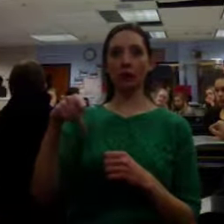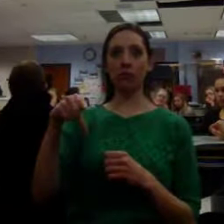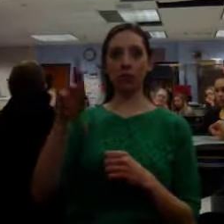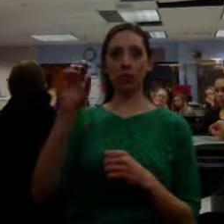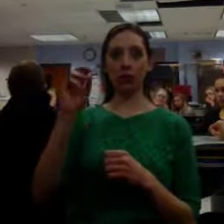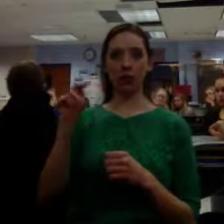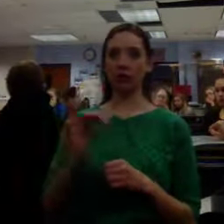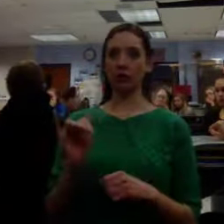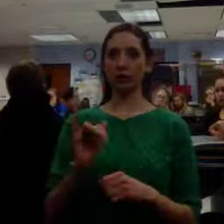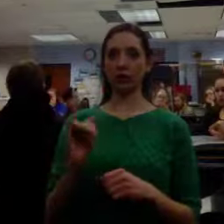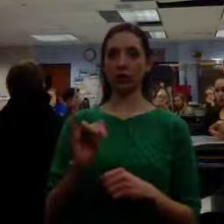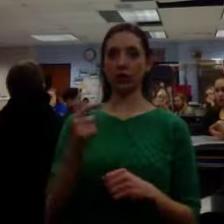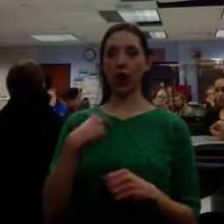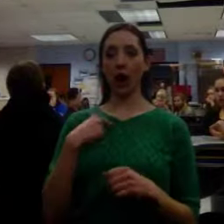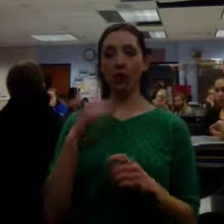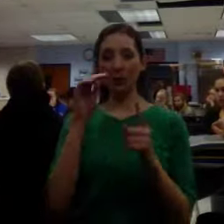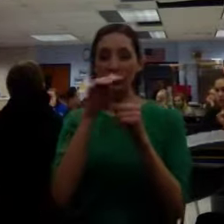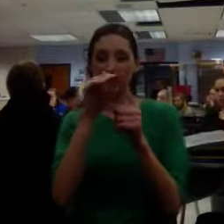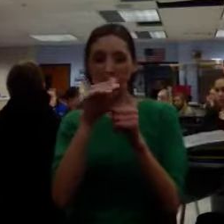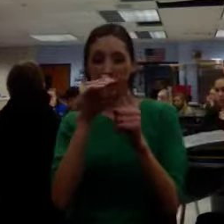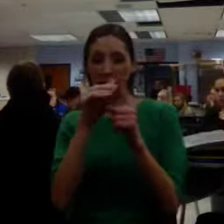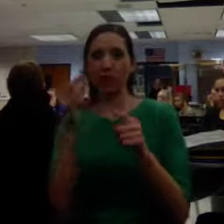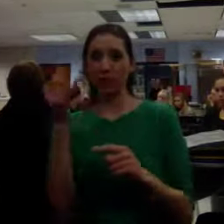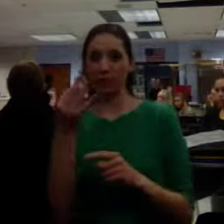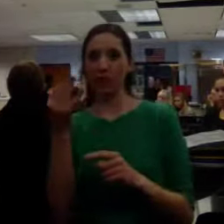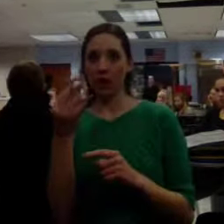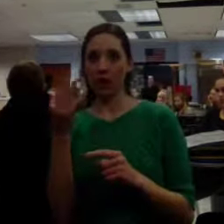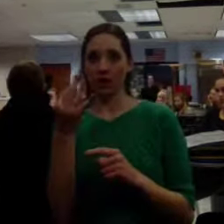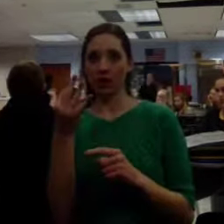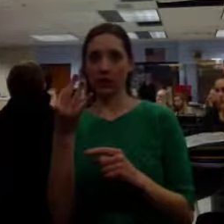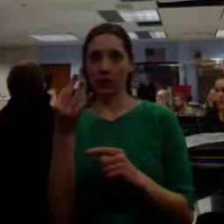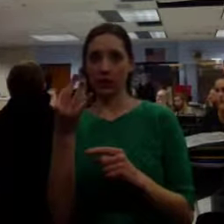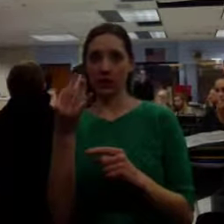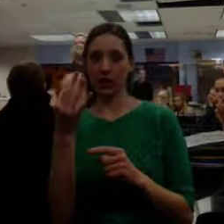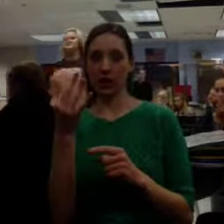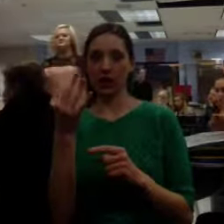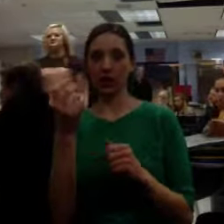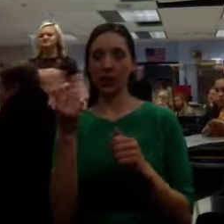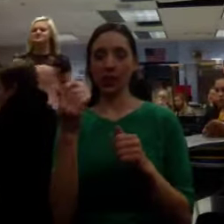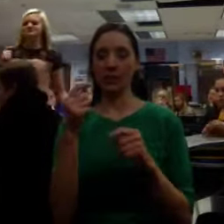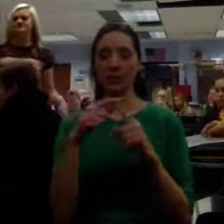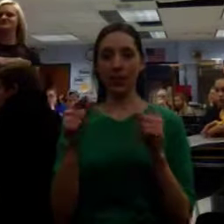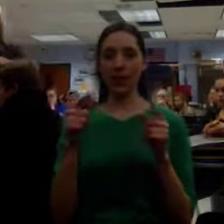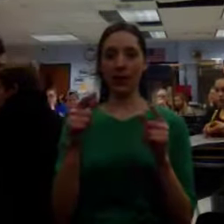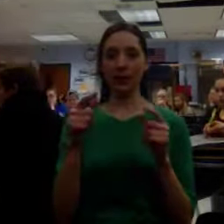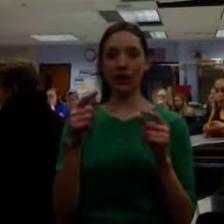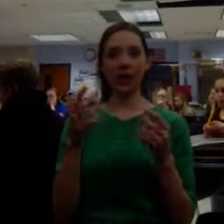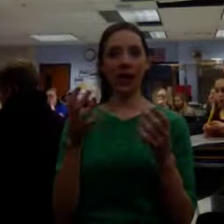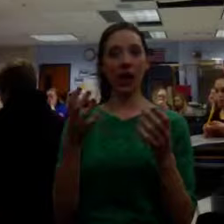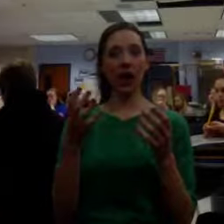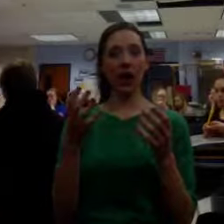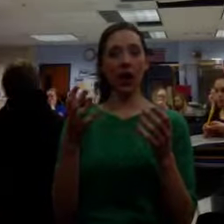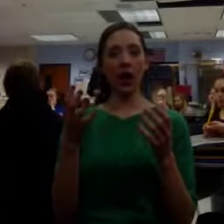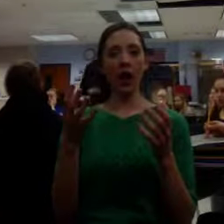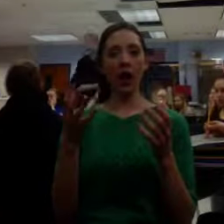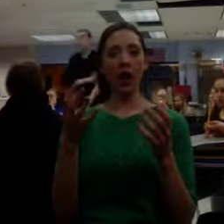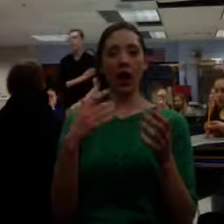Friday, but I do not like it having little children around and having ovens